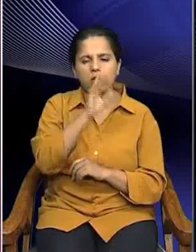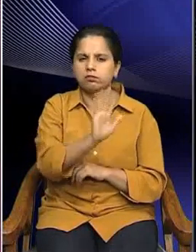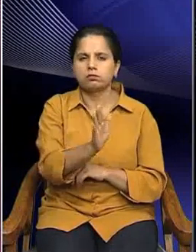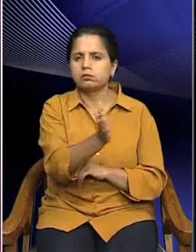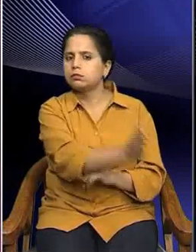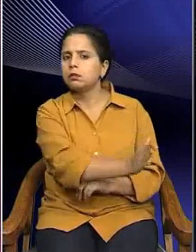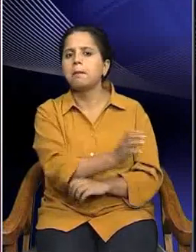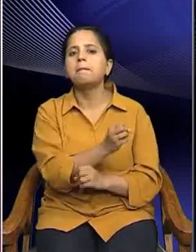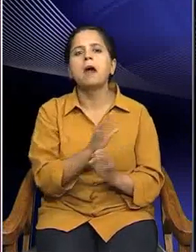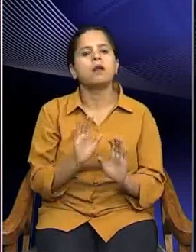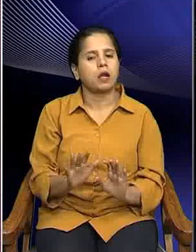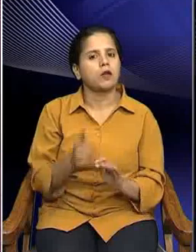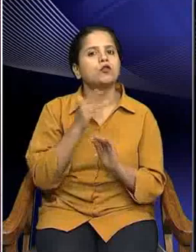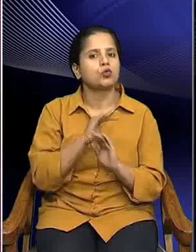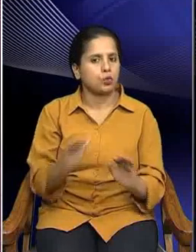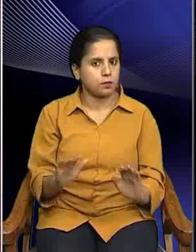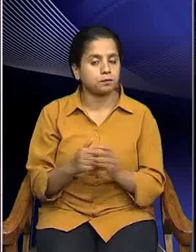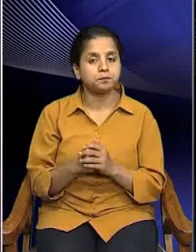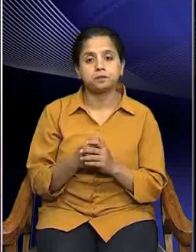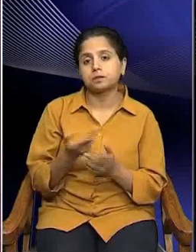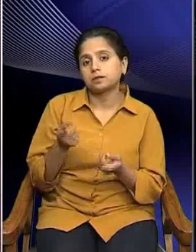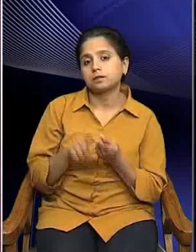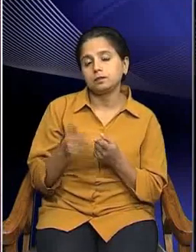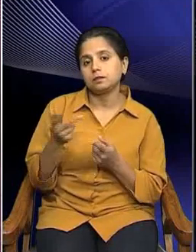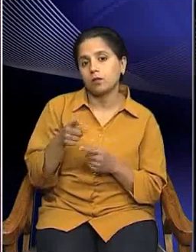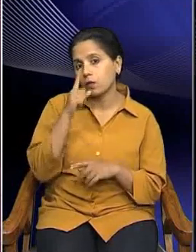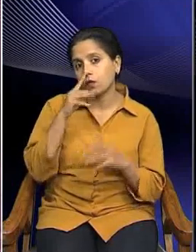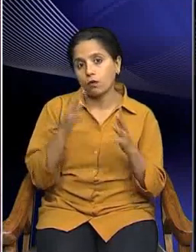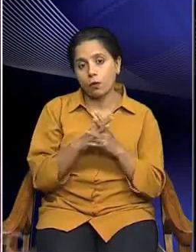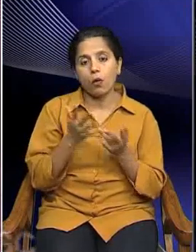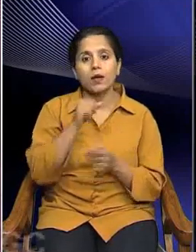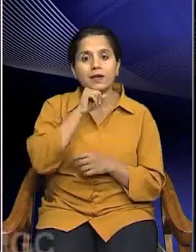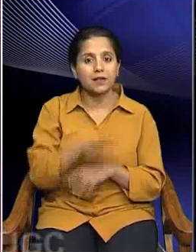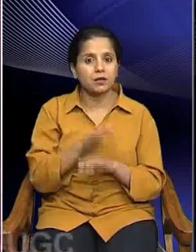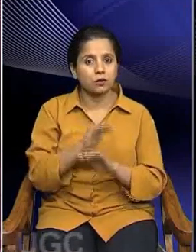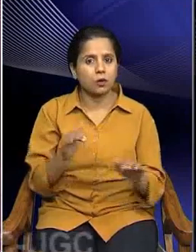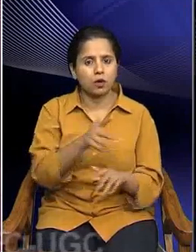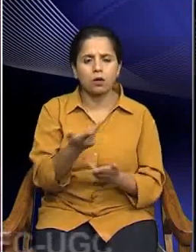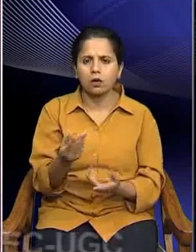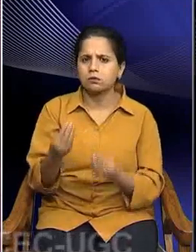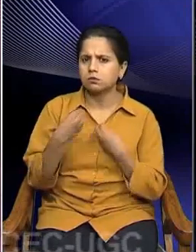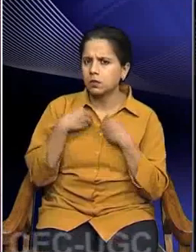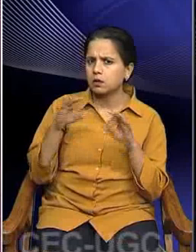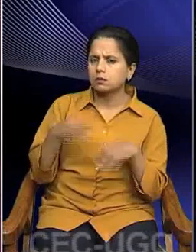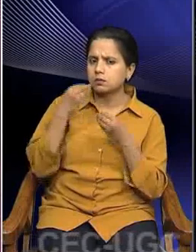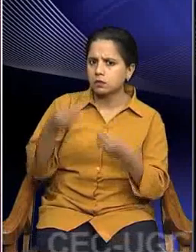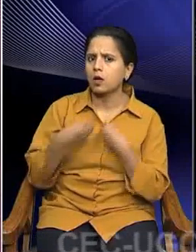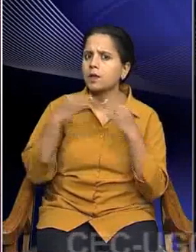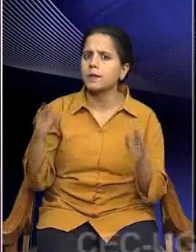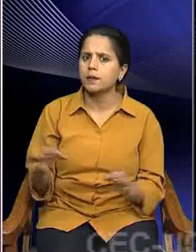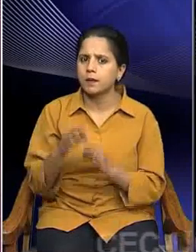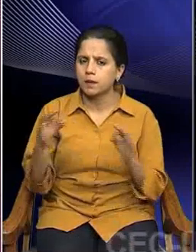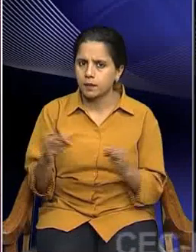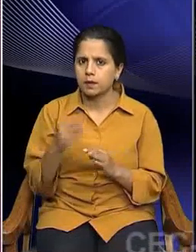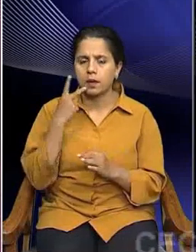the daughters. So what happens is when women or the young daughters are not well fed, they are not